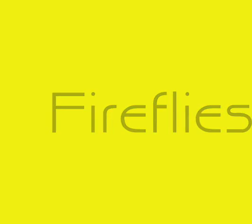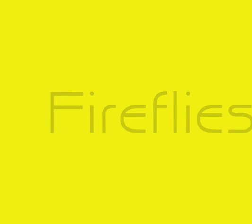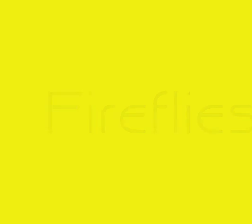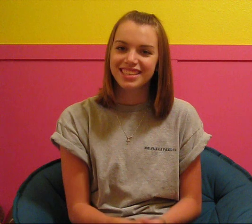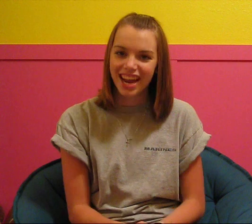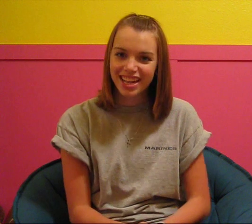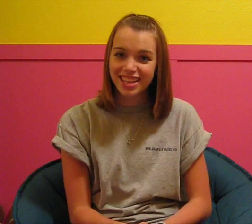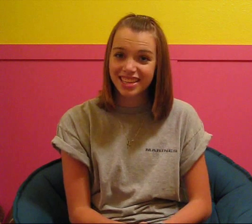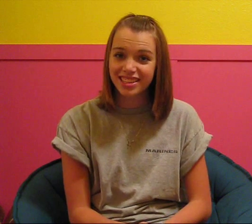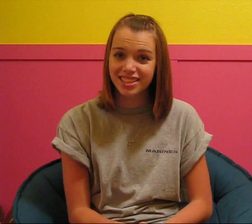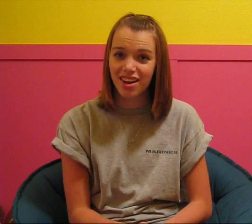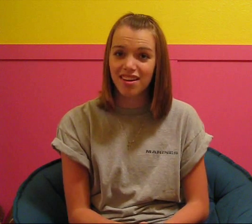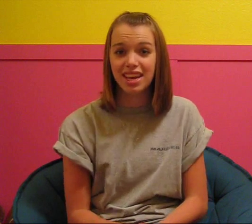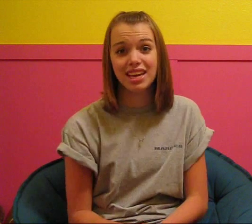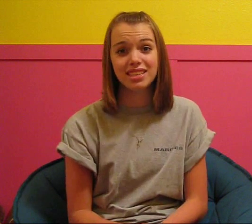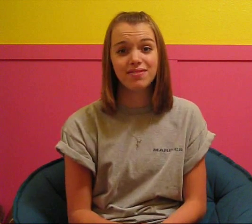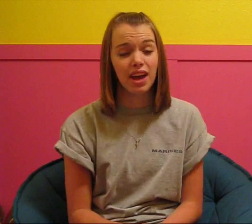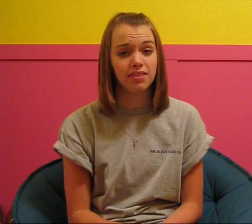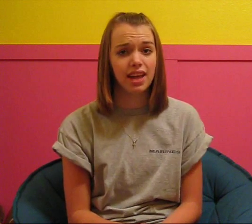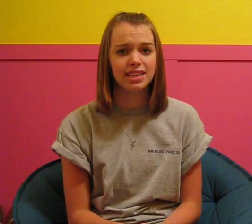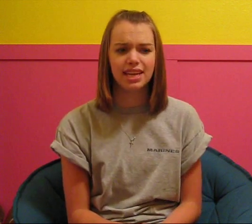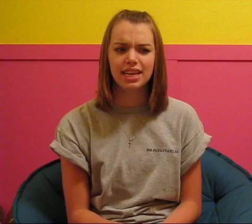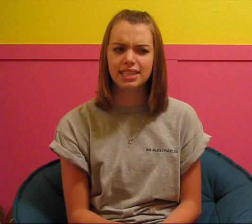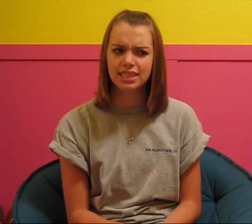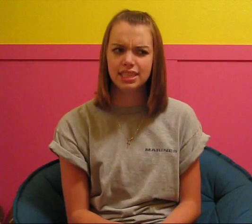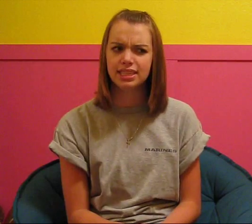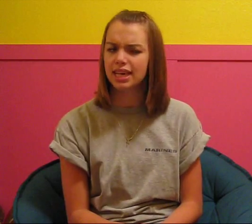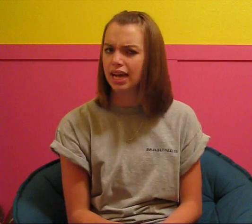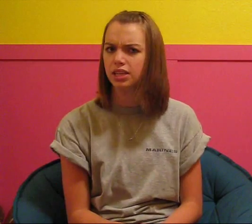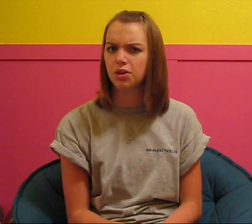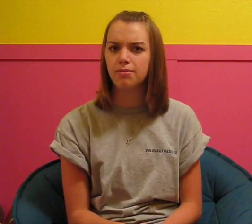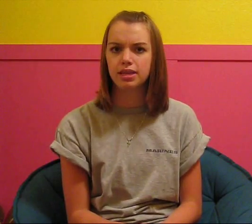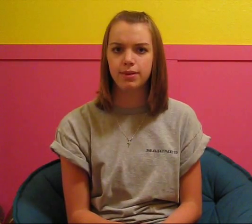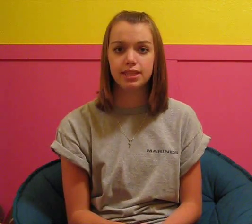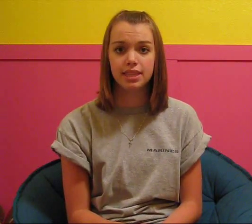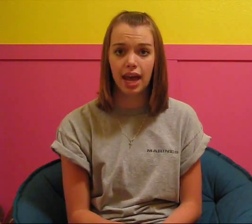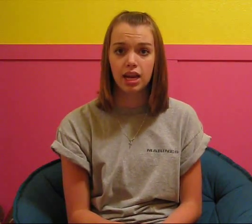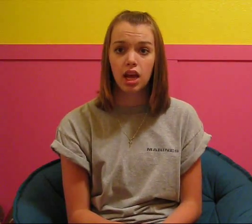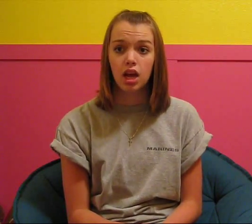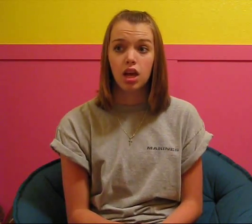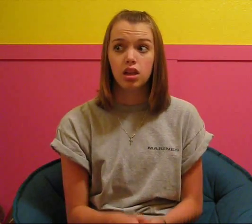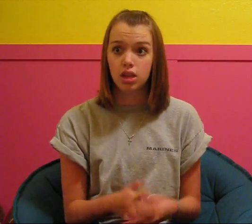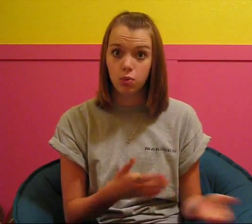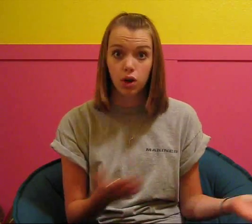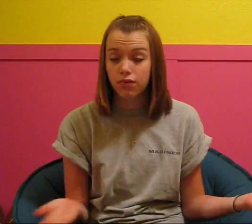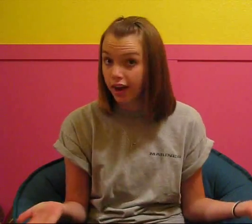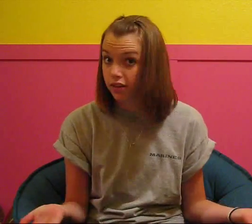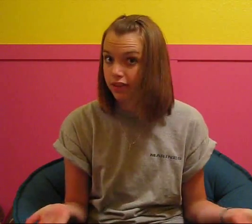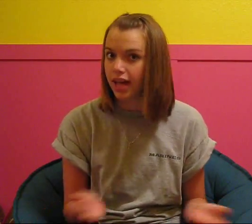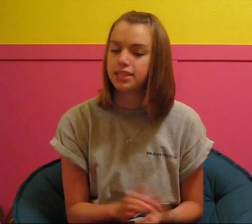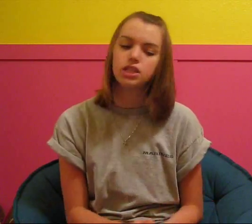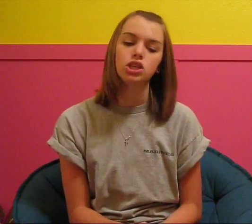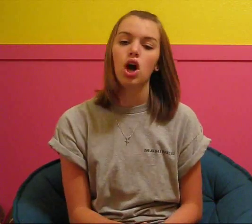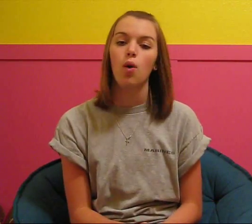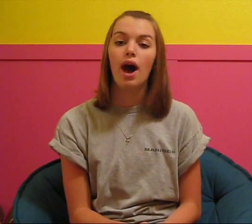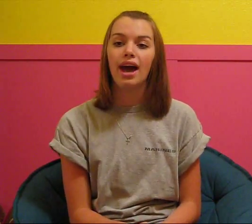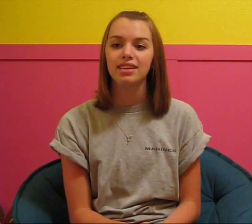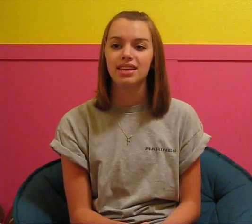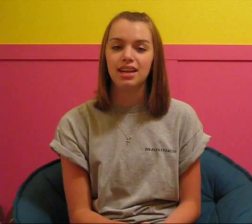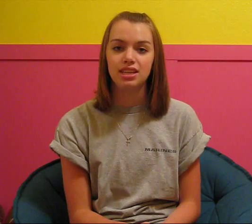The title of the song is Fireflies and I didn't exactly know the best way to sign the word Fireflies, so I decided